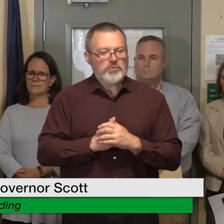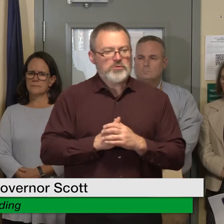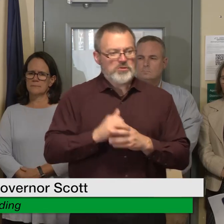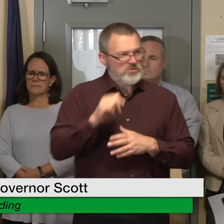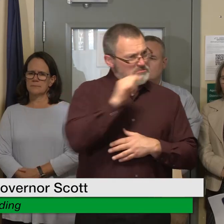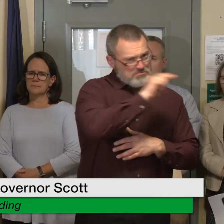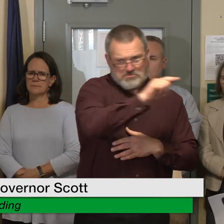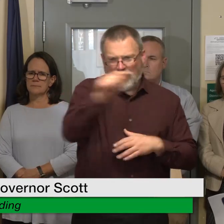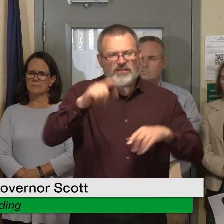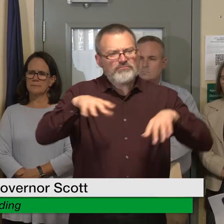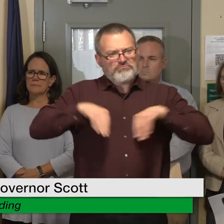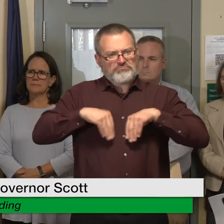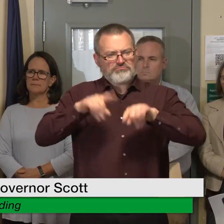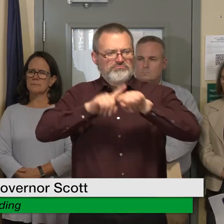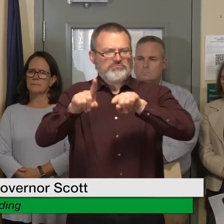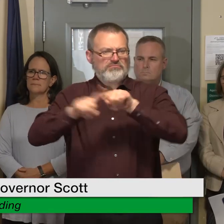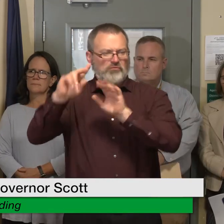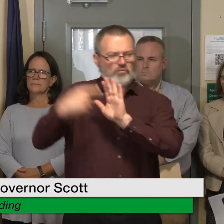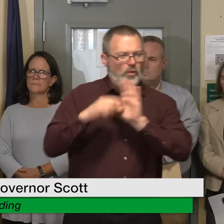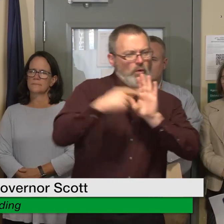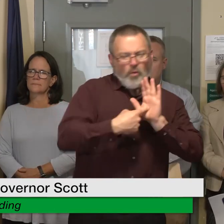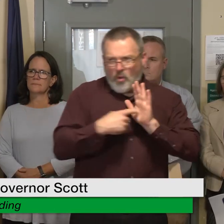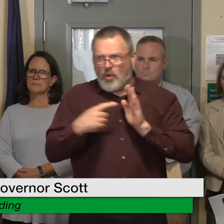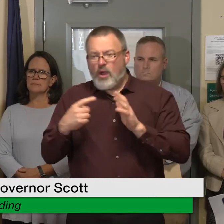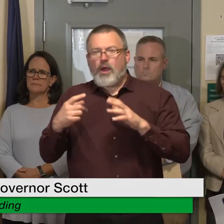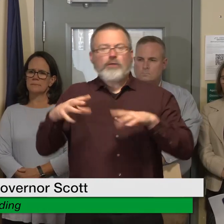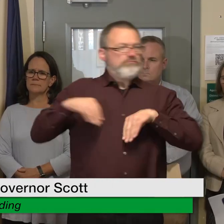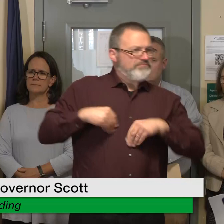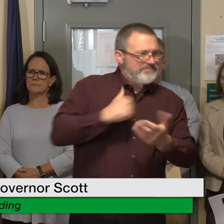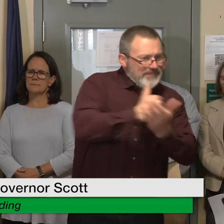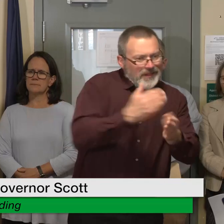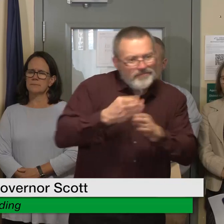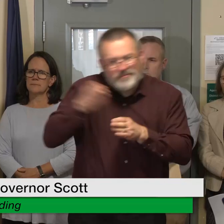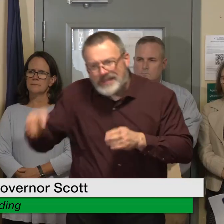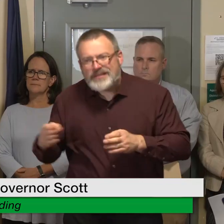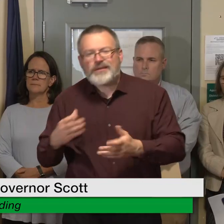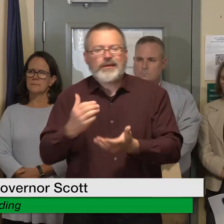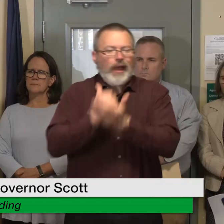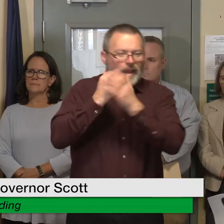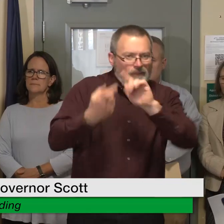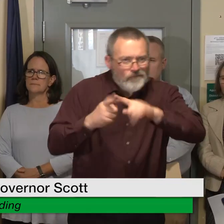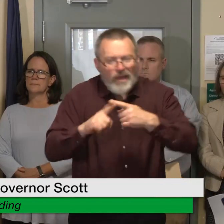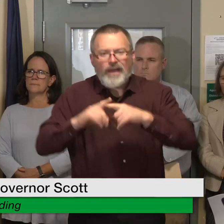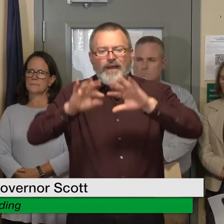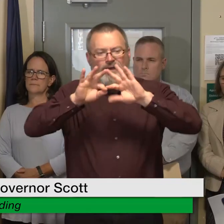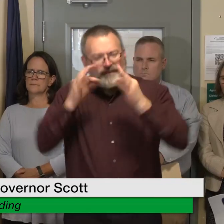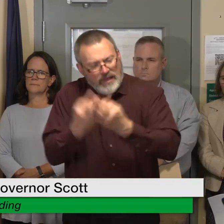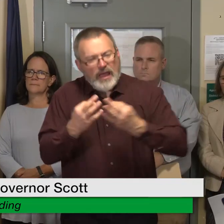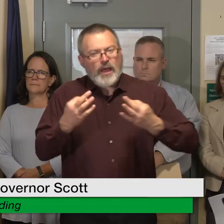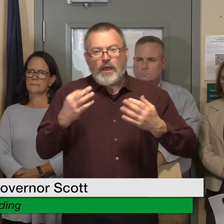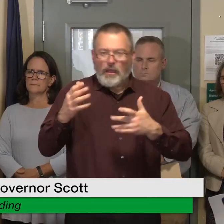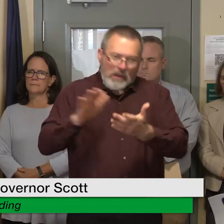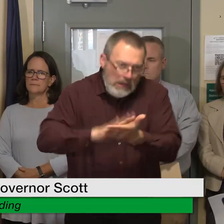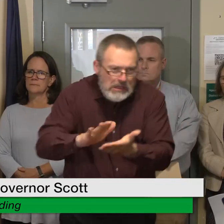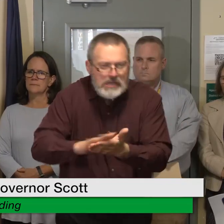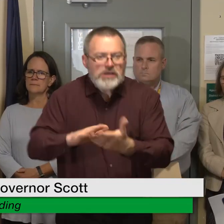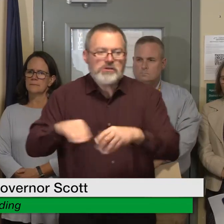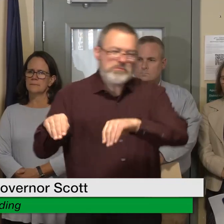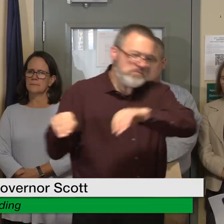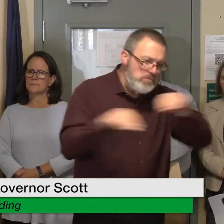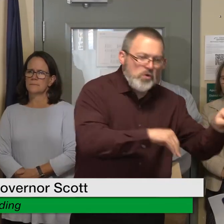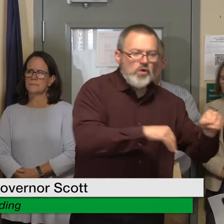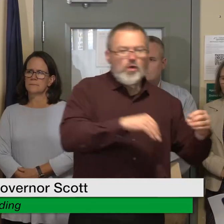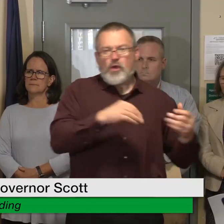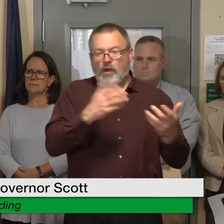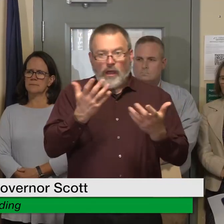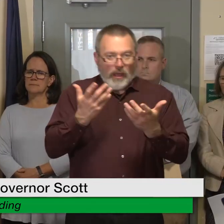your neighbors, help muck out their basement, move some debris, or offer to pick up supplies. Even a few